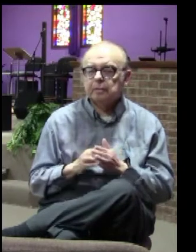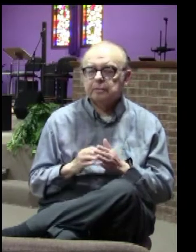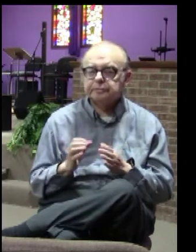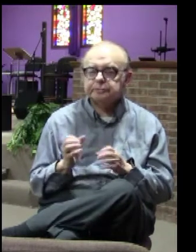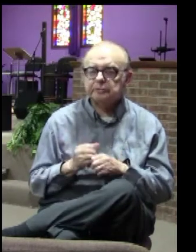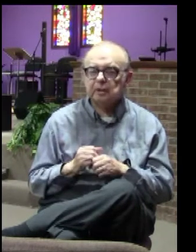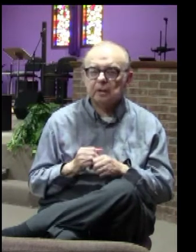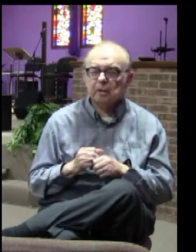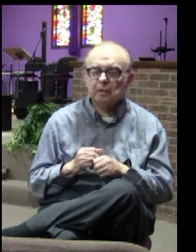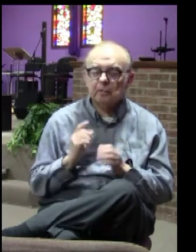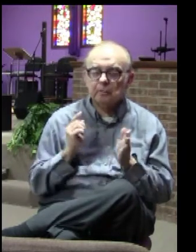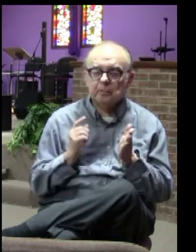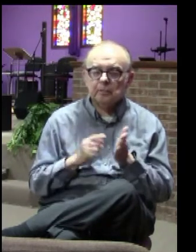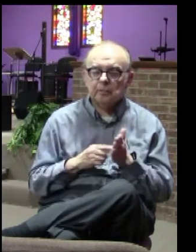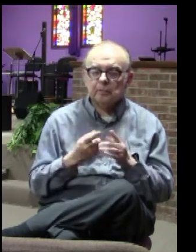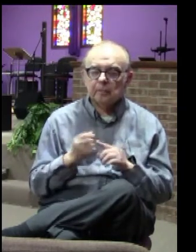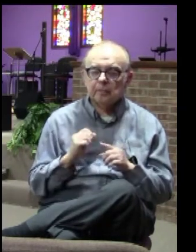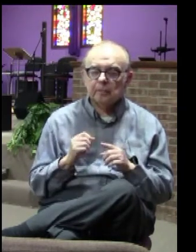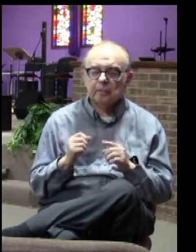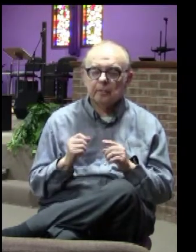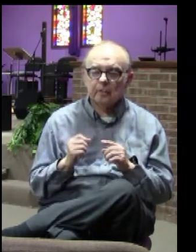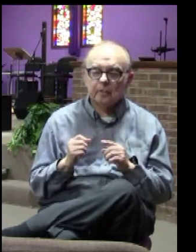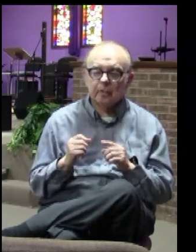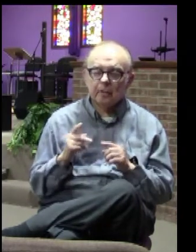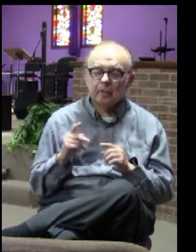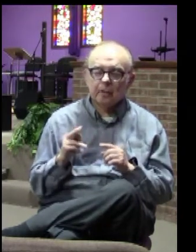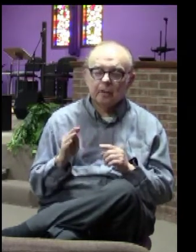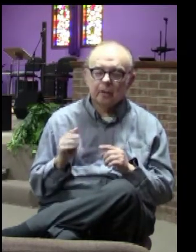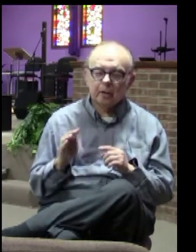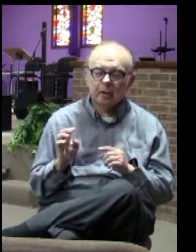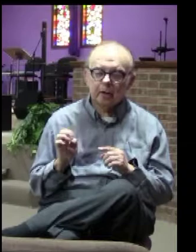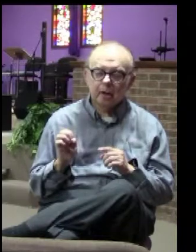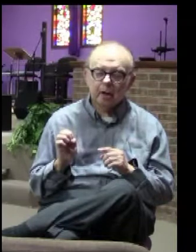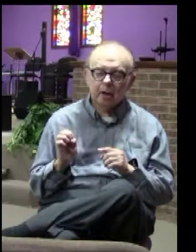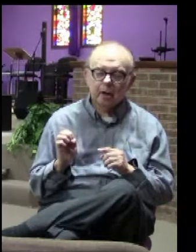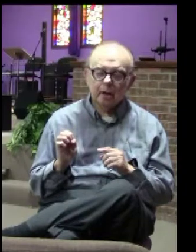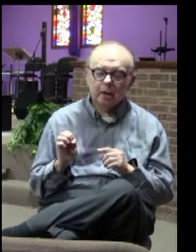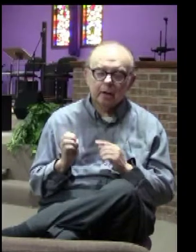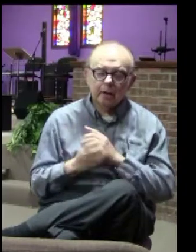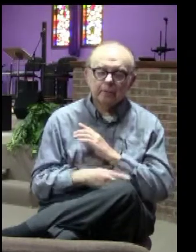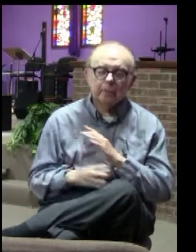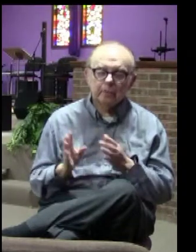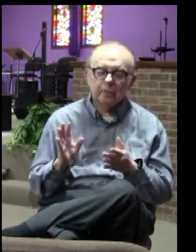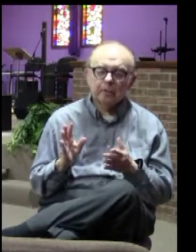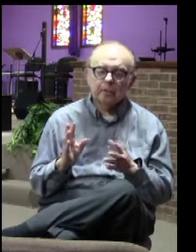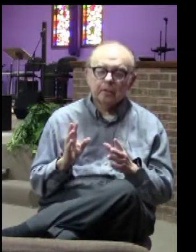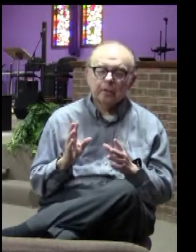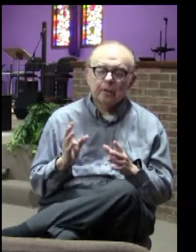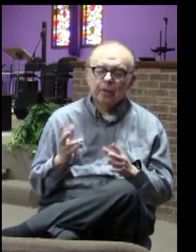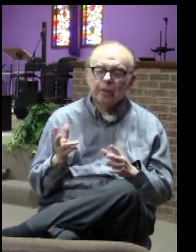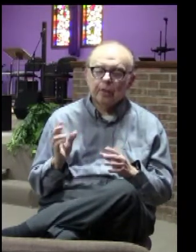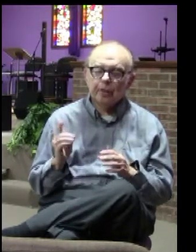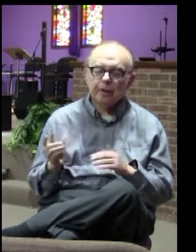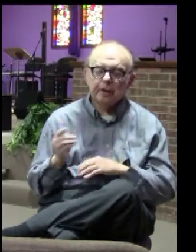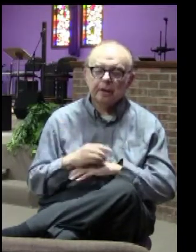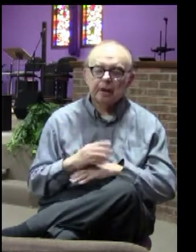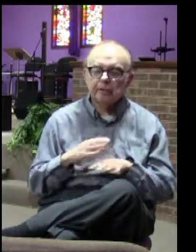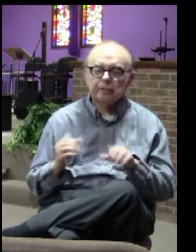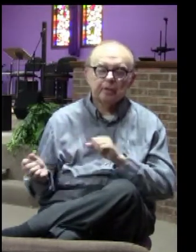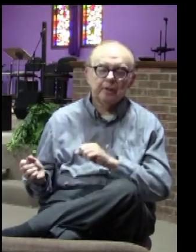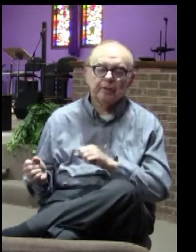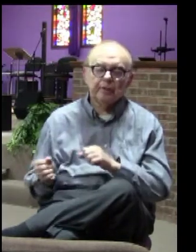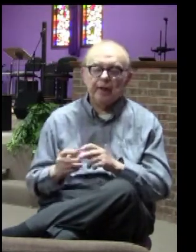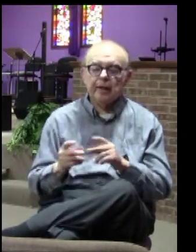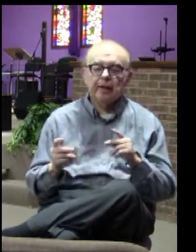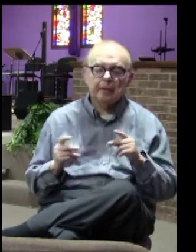I got a notice from the county, Preble County, that I basically had 30 days to evacuate the property and find a place to